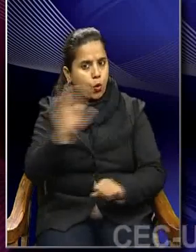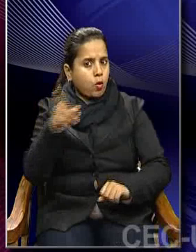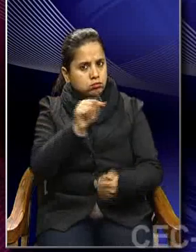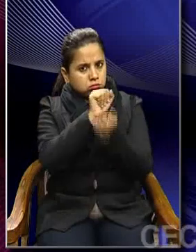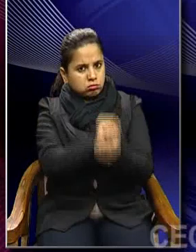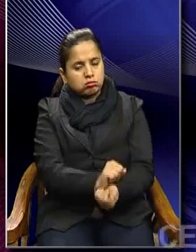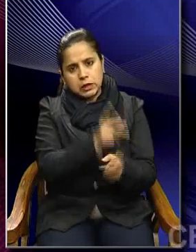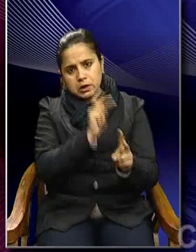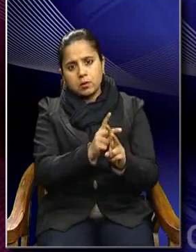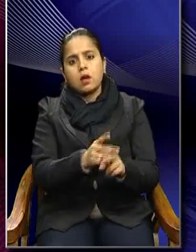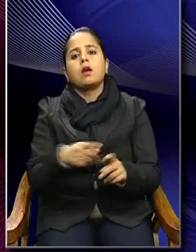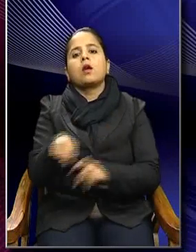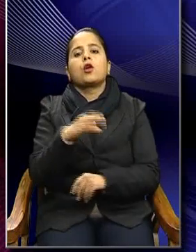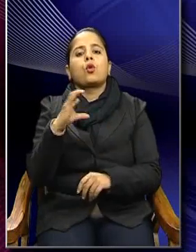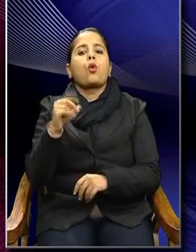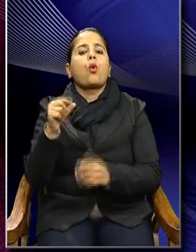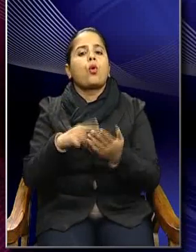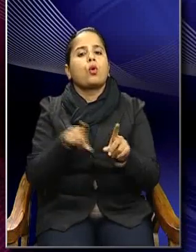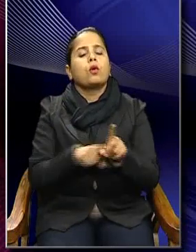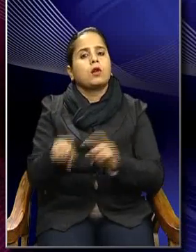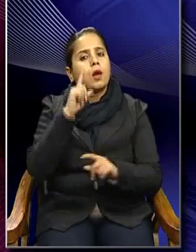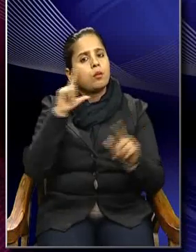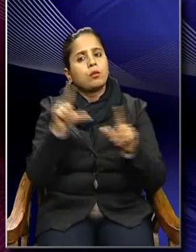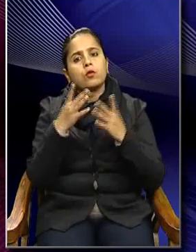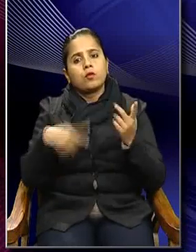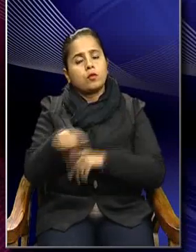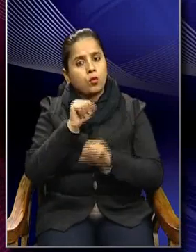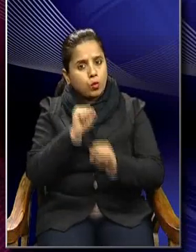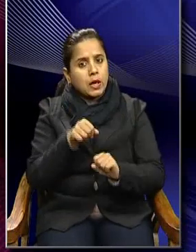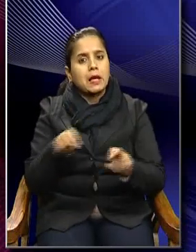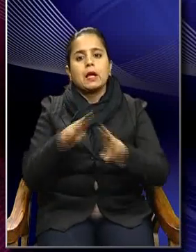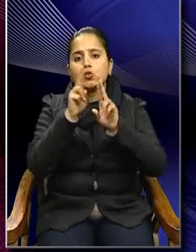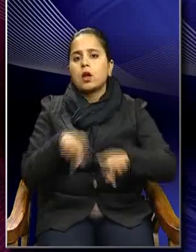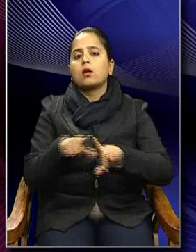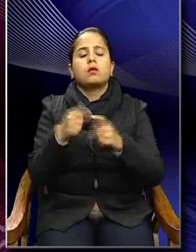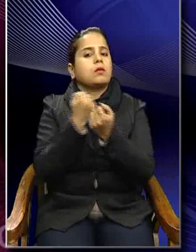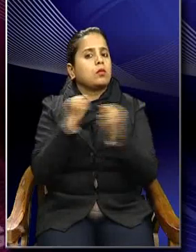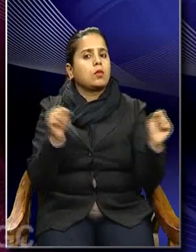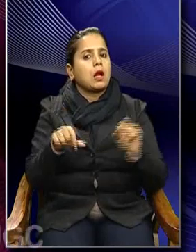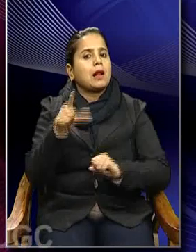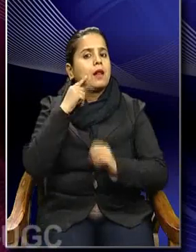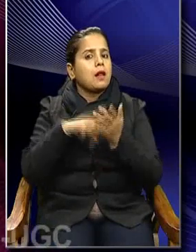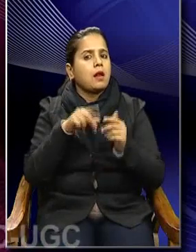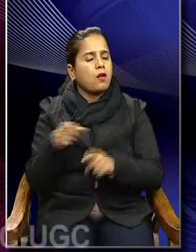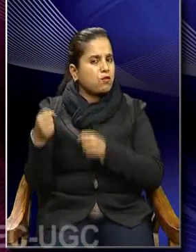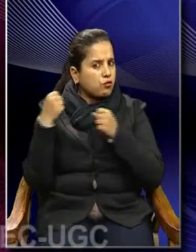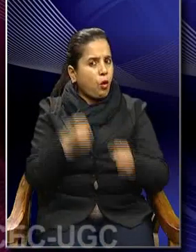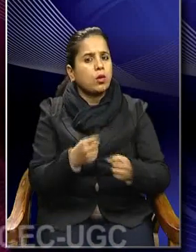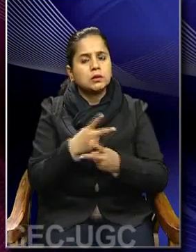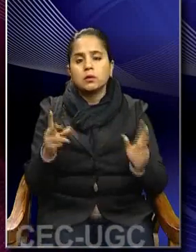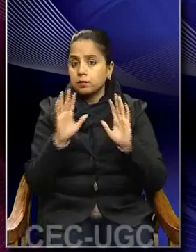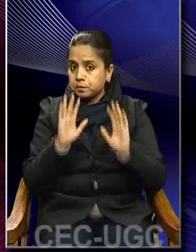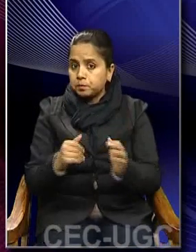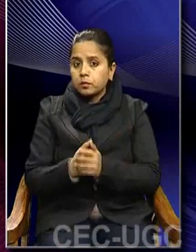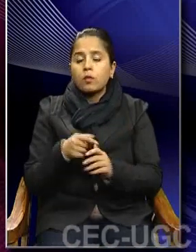colonies proved, despite Wilsonian international liberalism, Lenin's assertion that